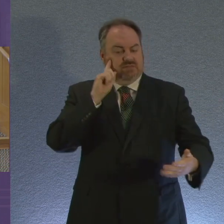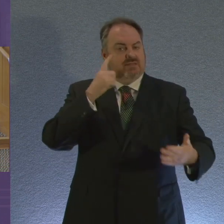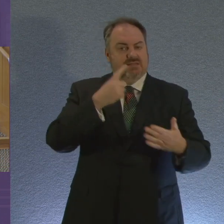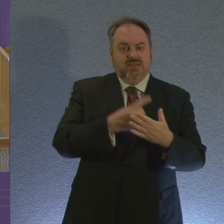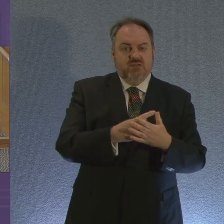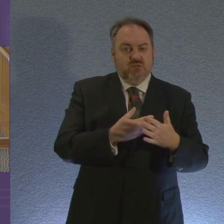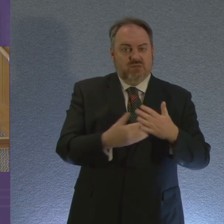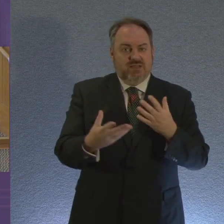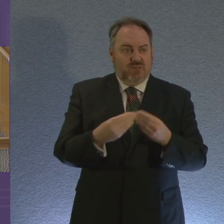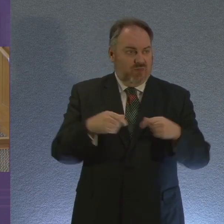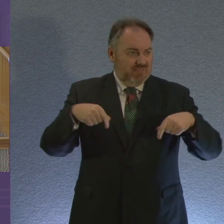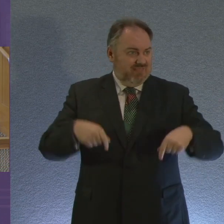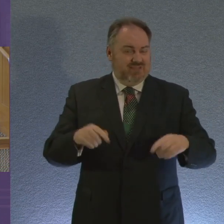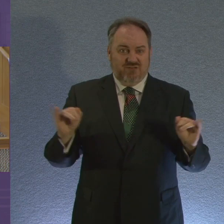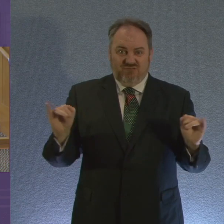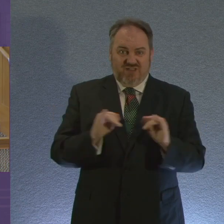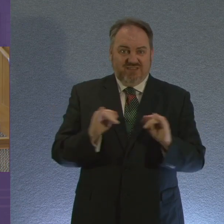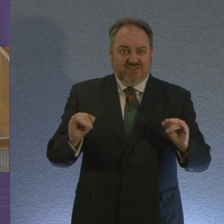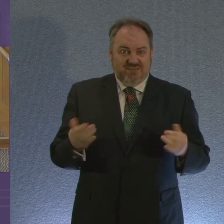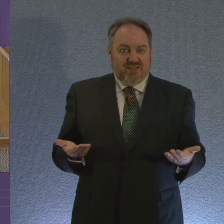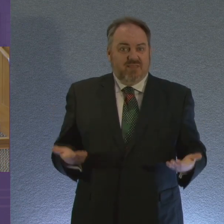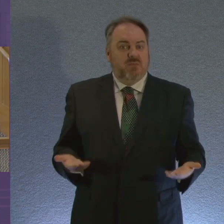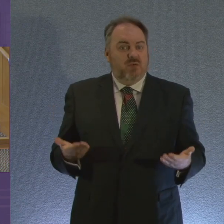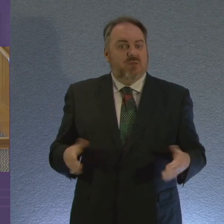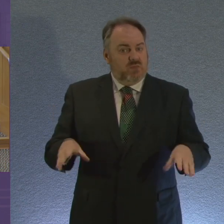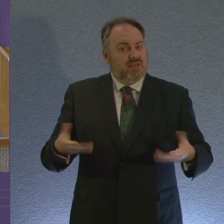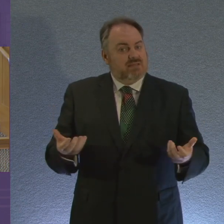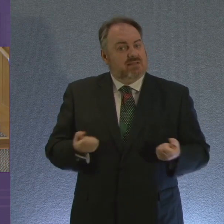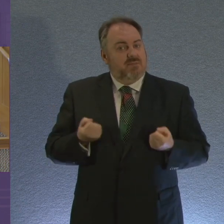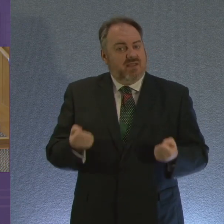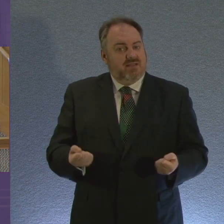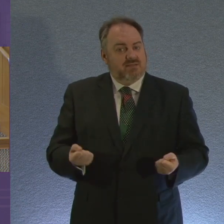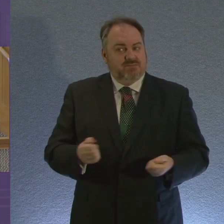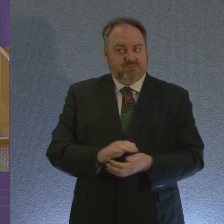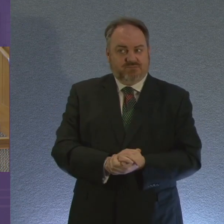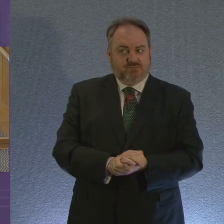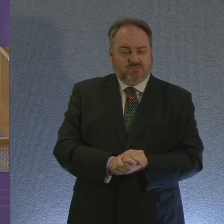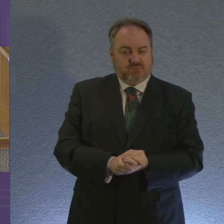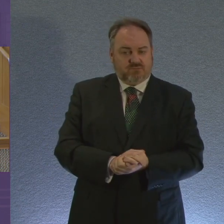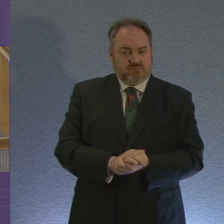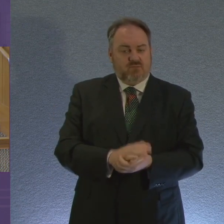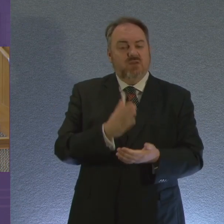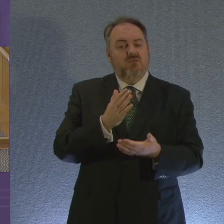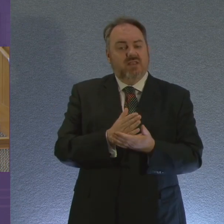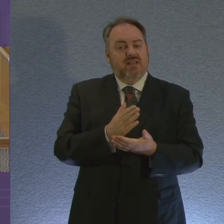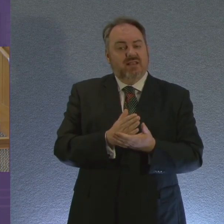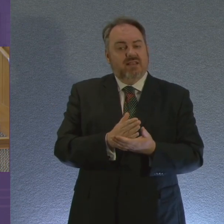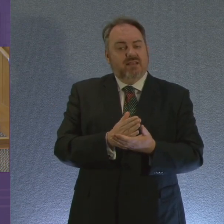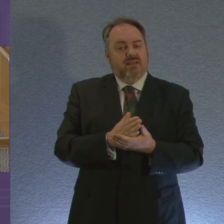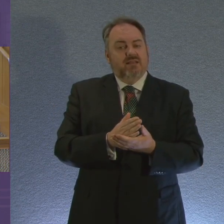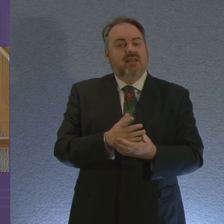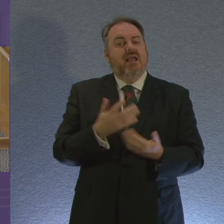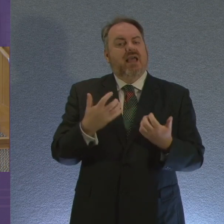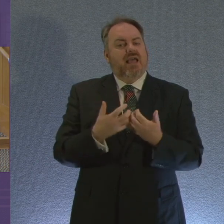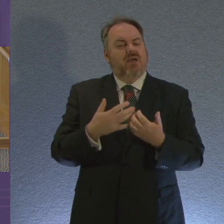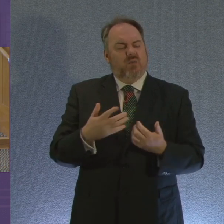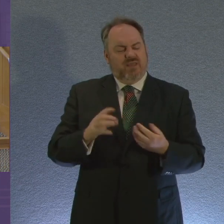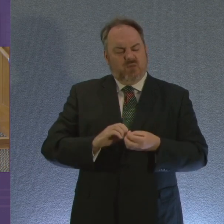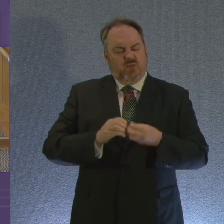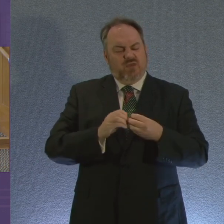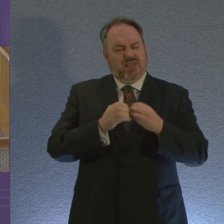exigencies of the crisis. With regard to, I want to say something about how we apply that test to the two most